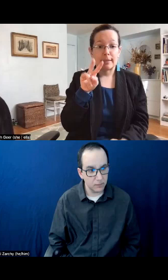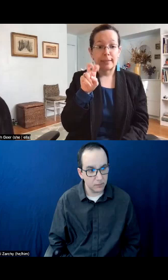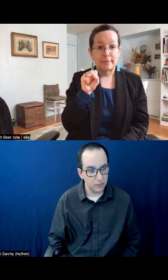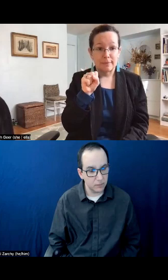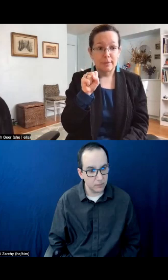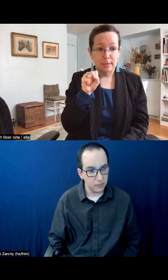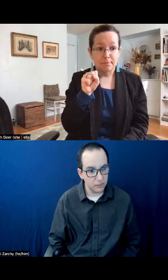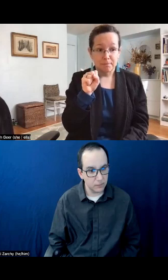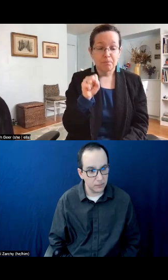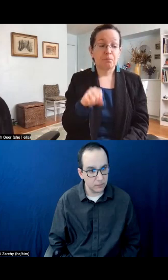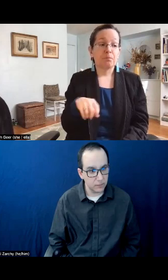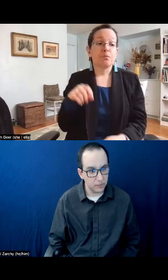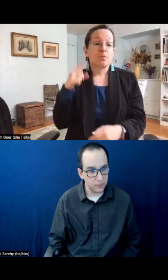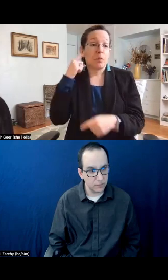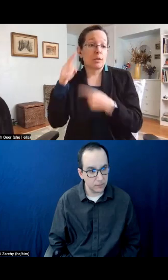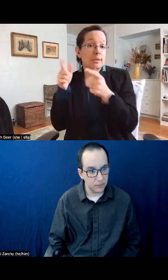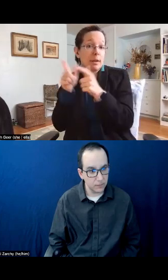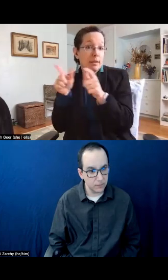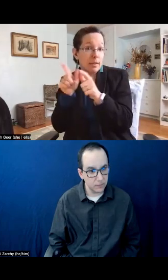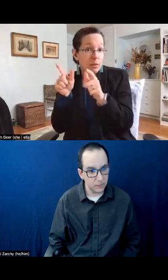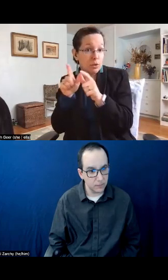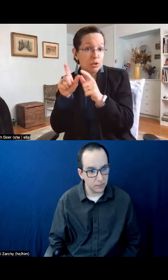and superlatives.